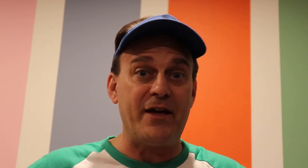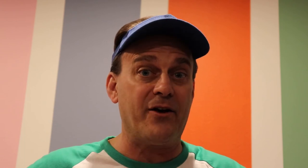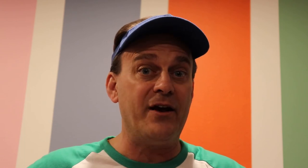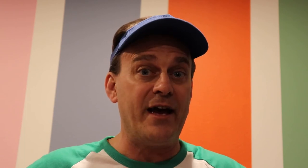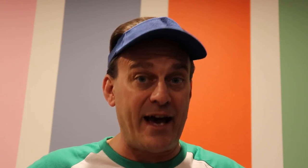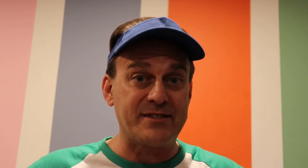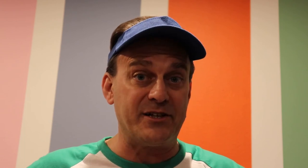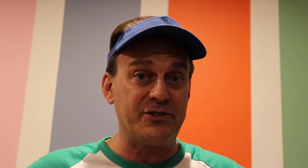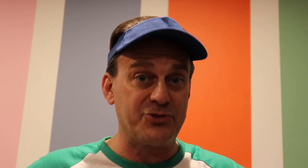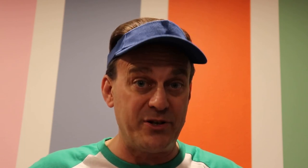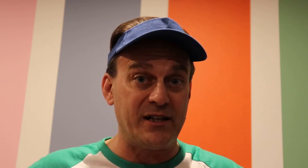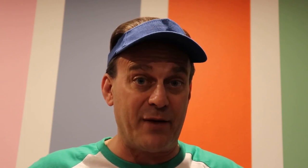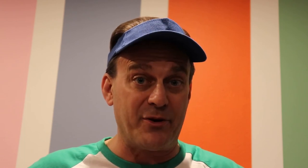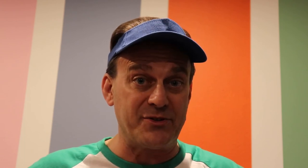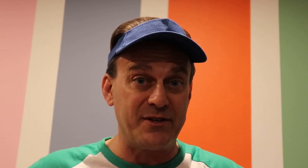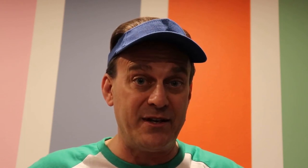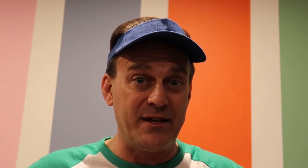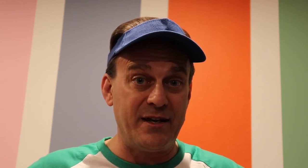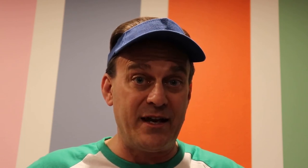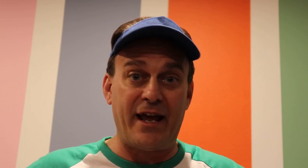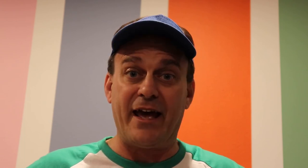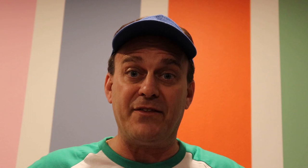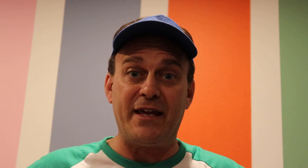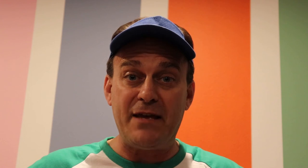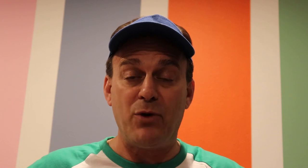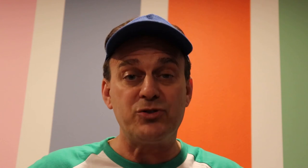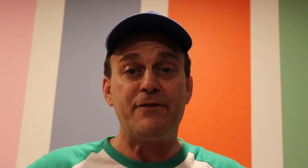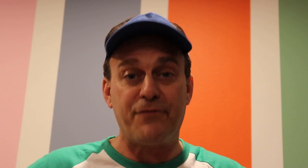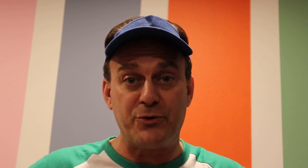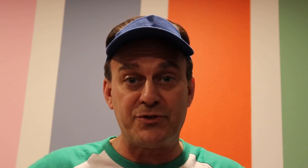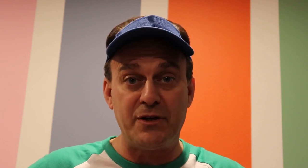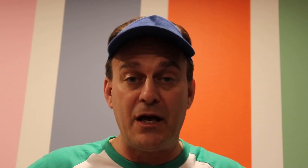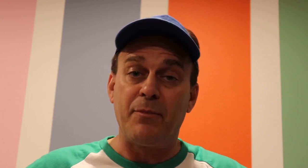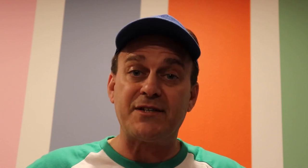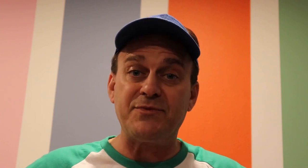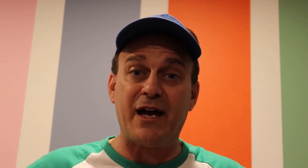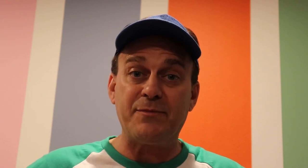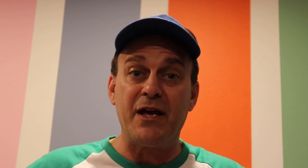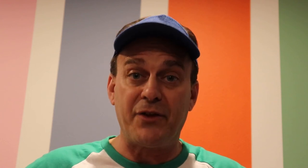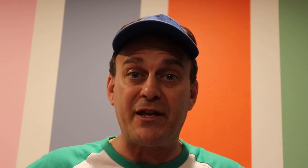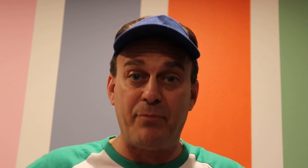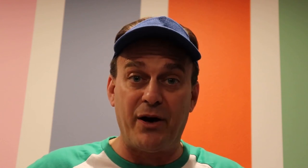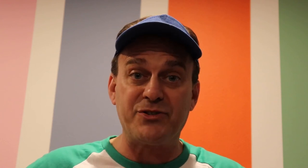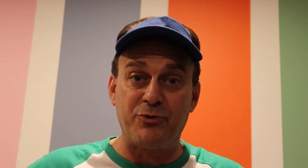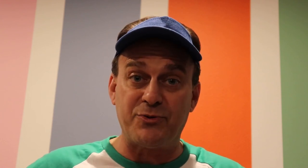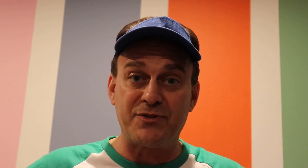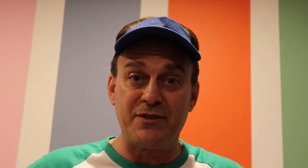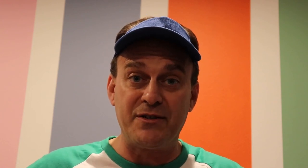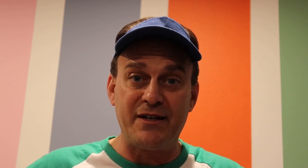are excellent tree climbers, and they eat mostly fruits, but sometimes they'll eat bugs and roots.